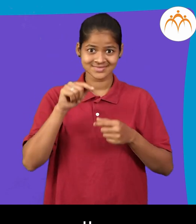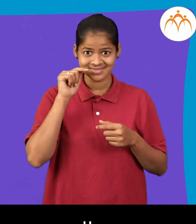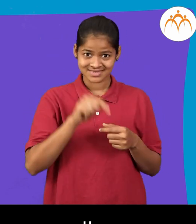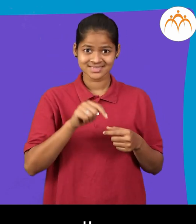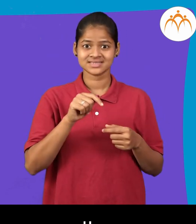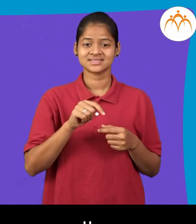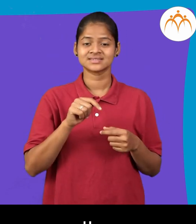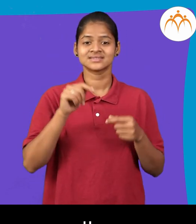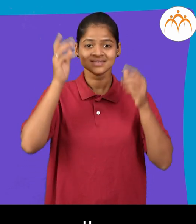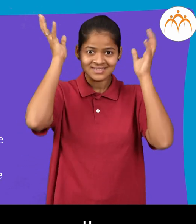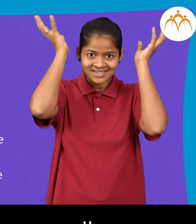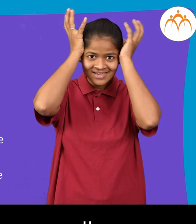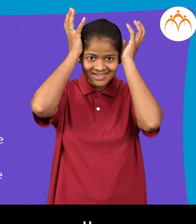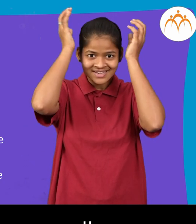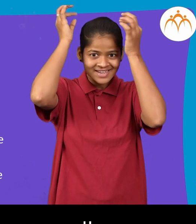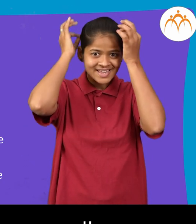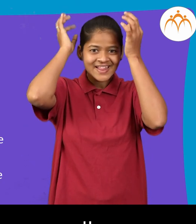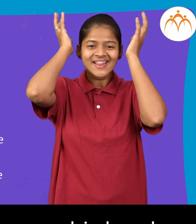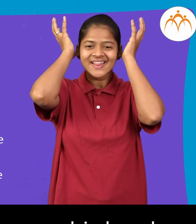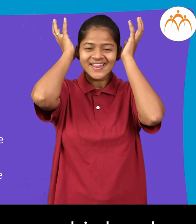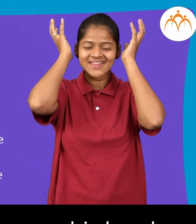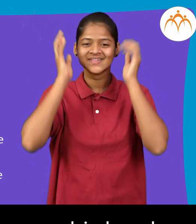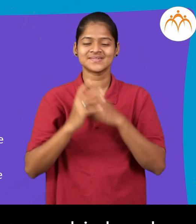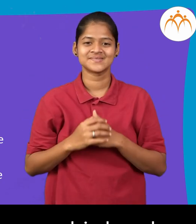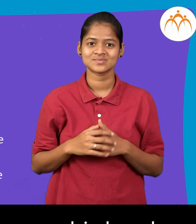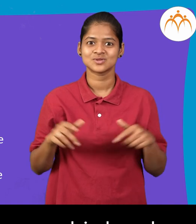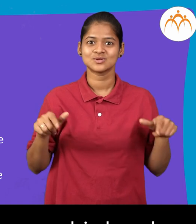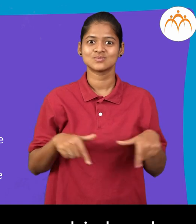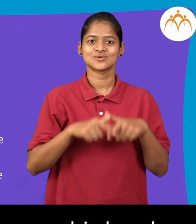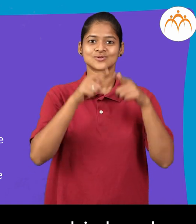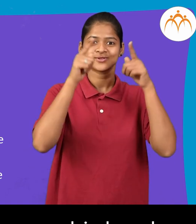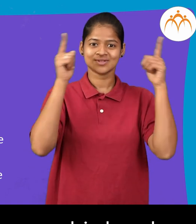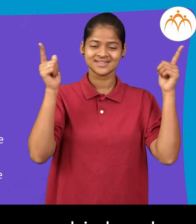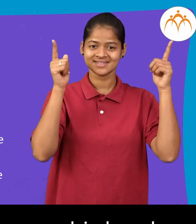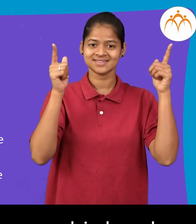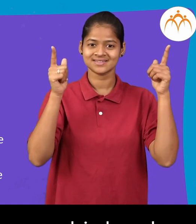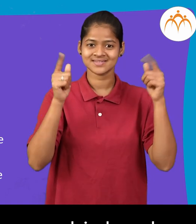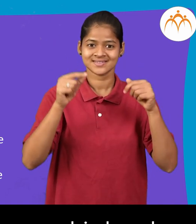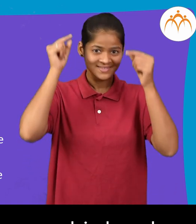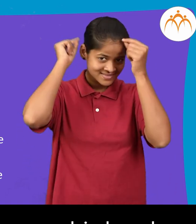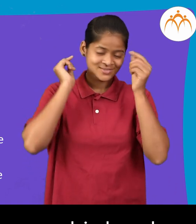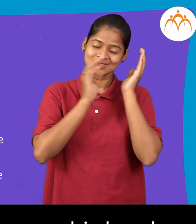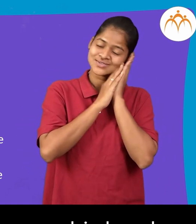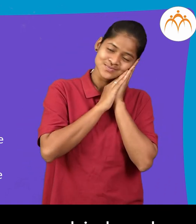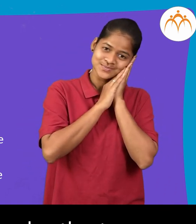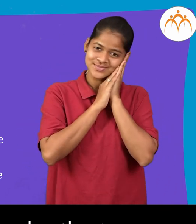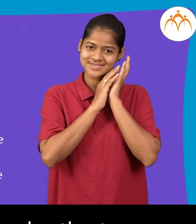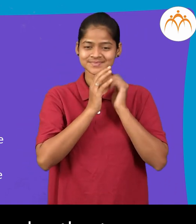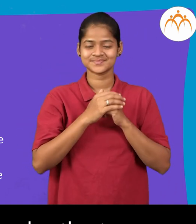cap sailor the cap sailor with the cap on his head the cap sailor